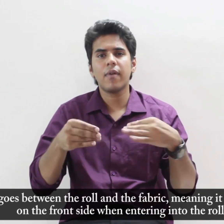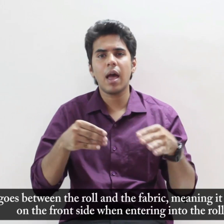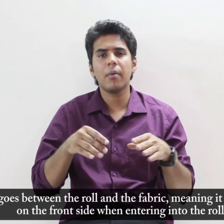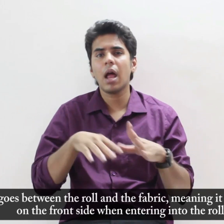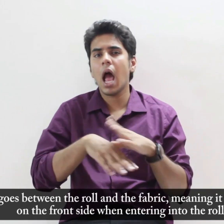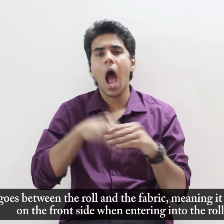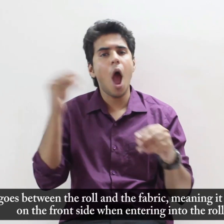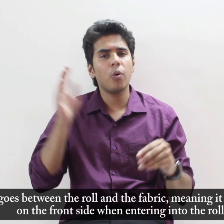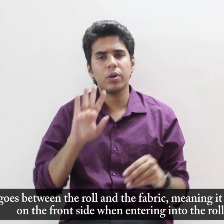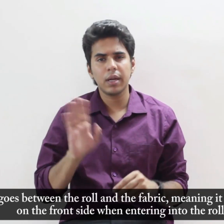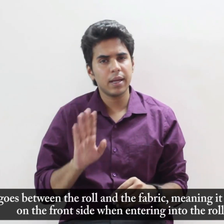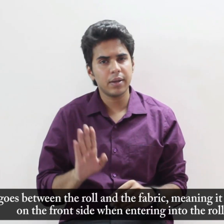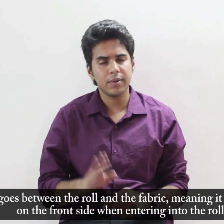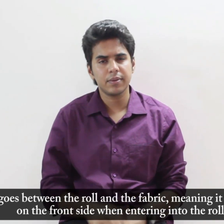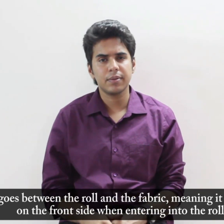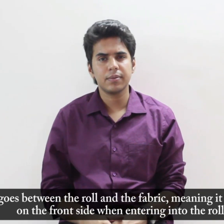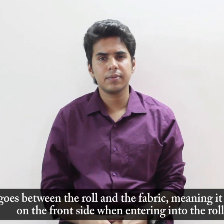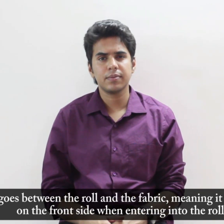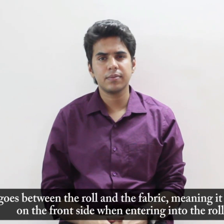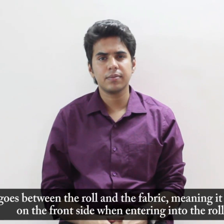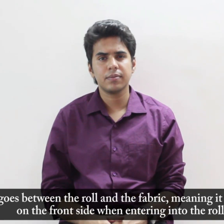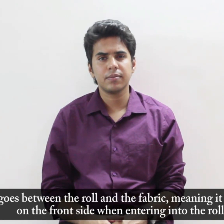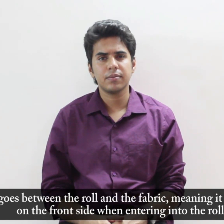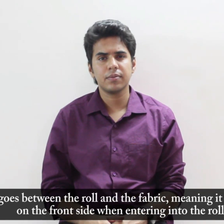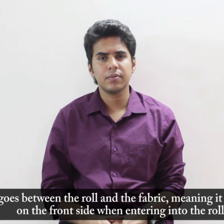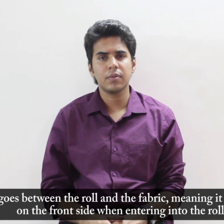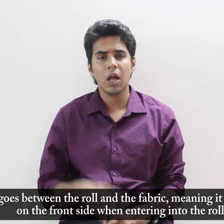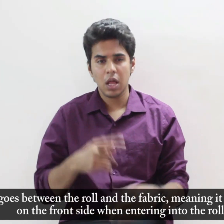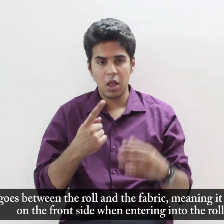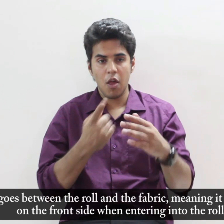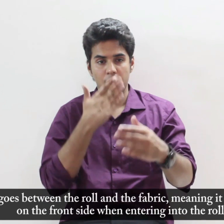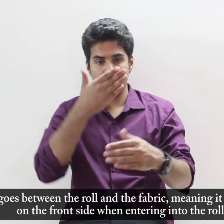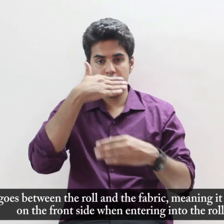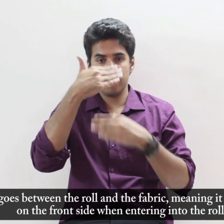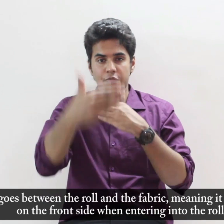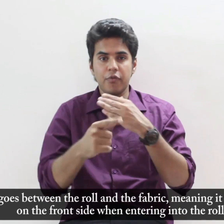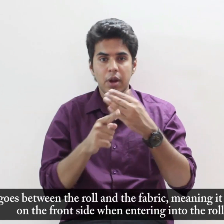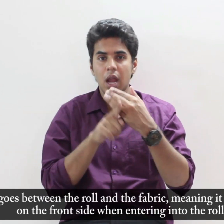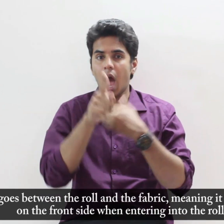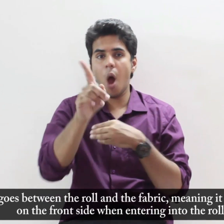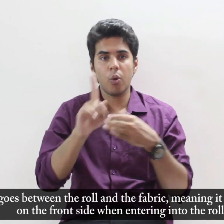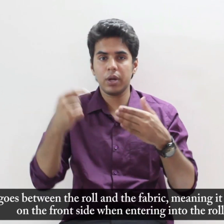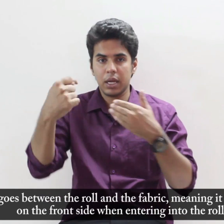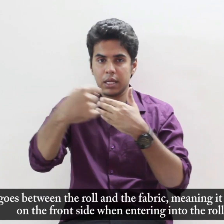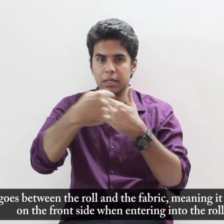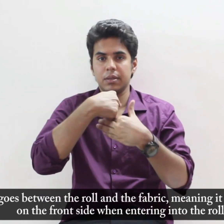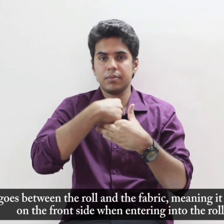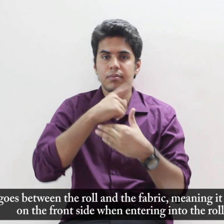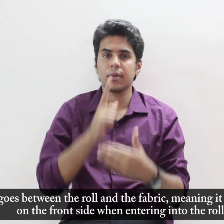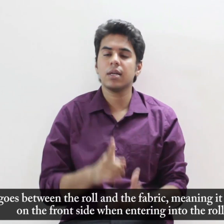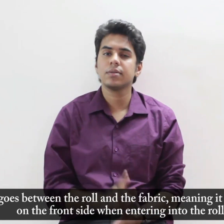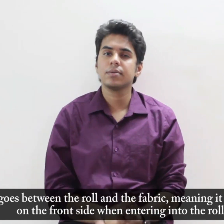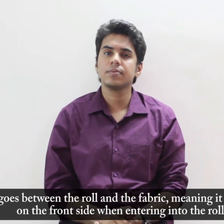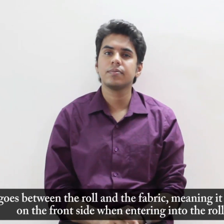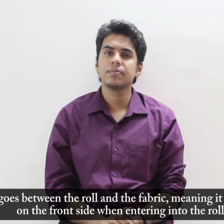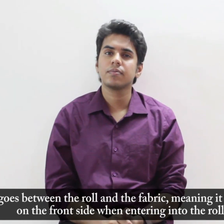between the roll and the fabric, meaning it never comes out on the front side when entering into the roll.